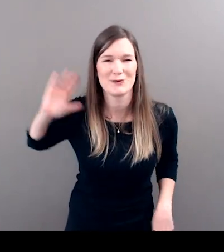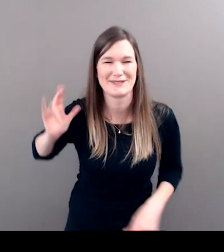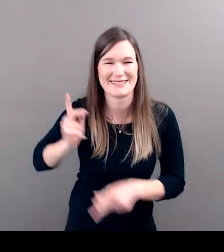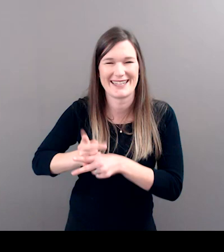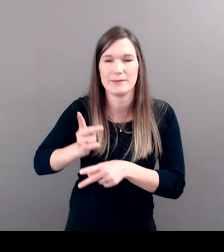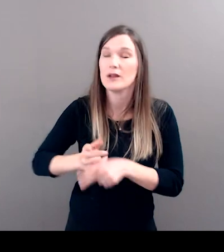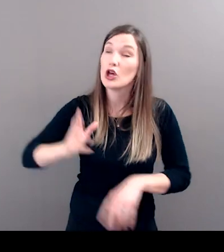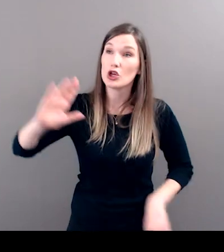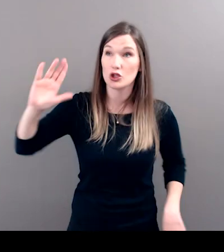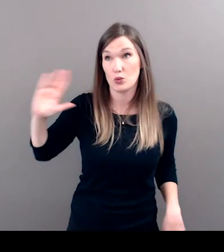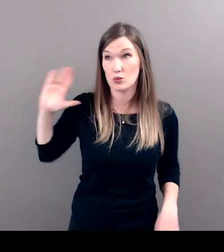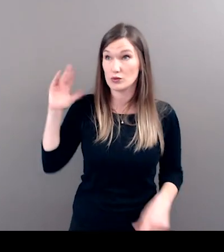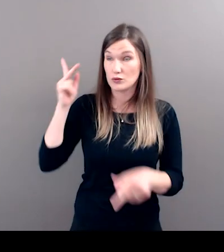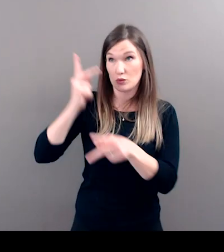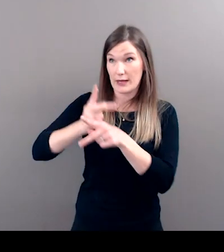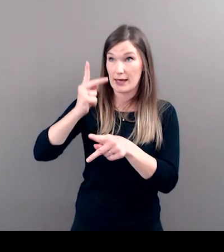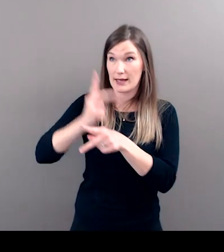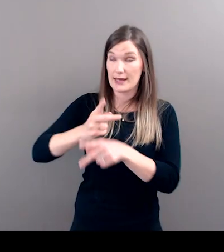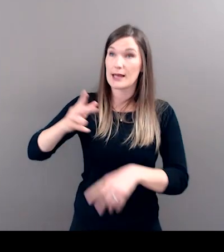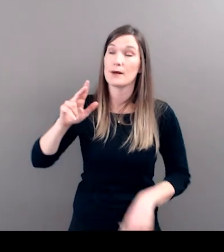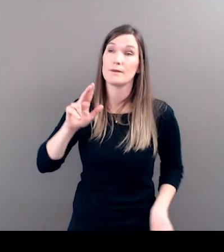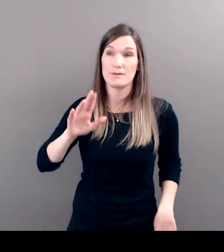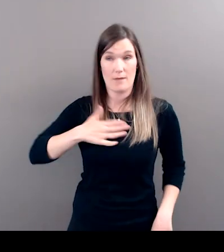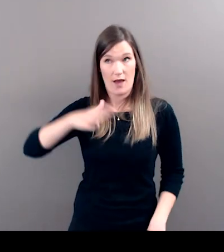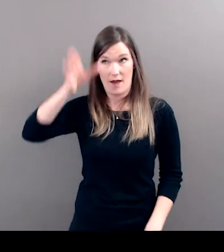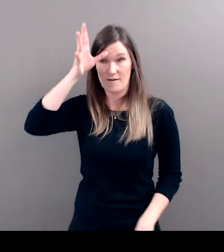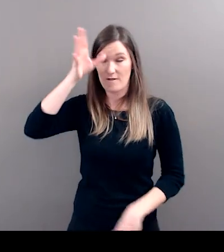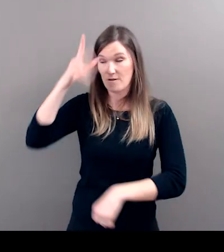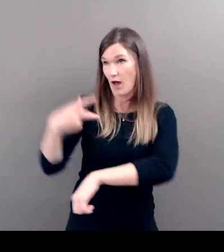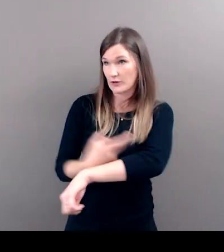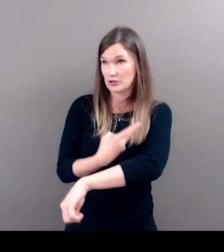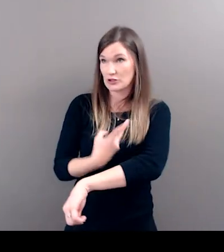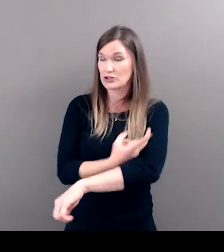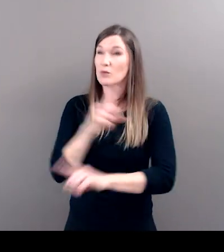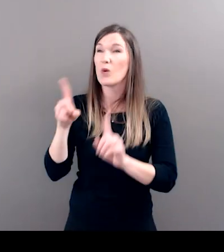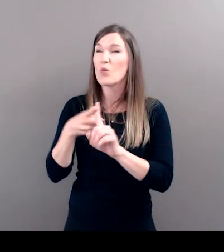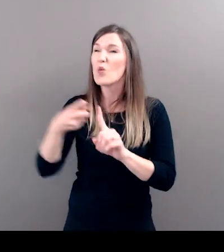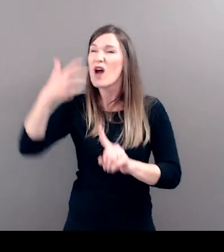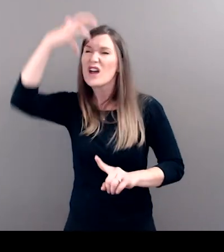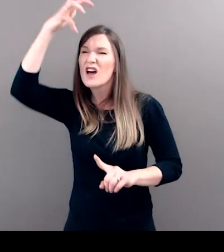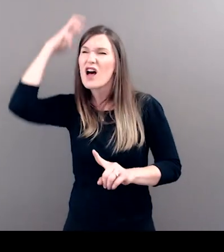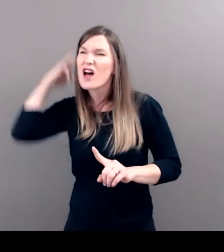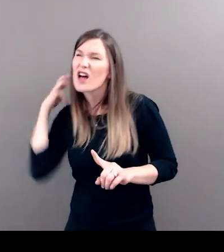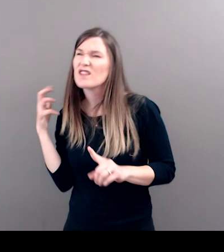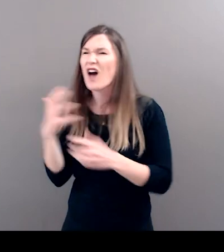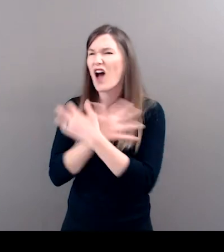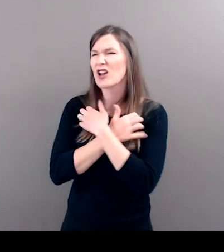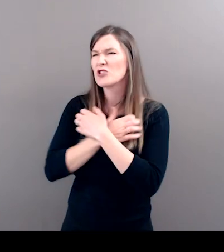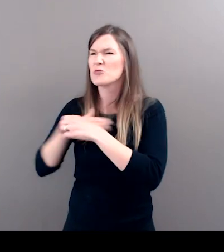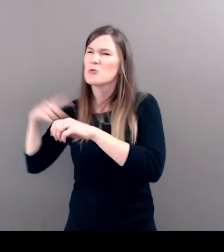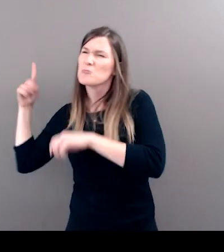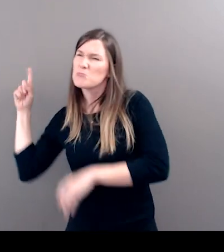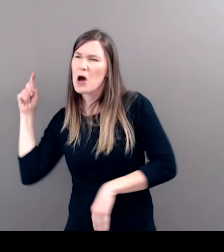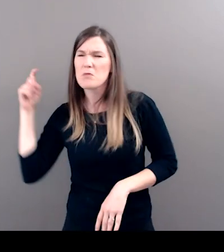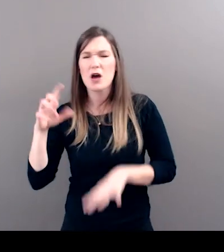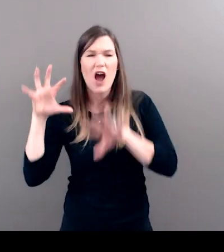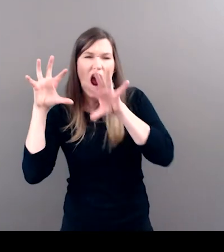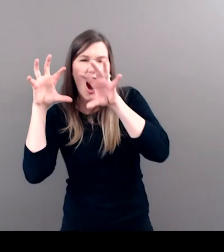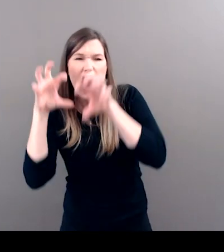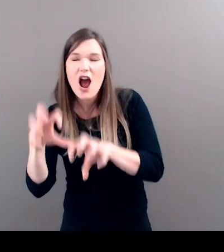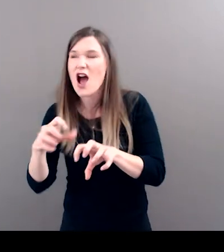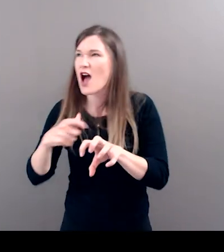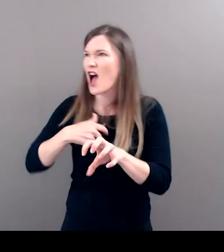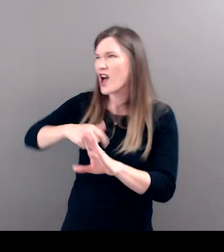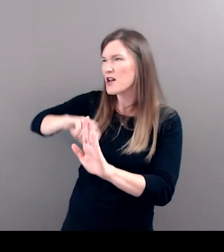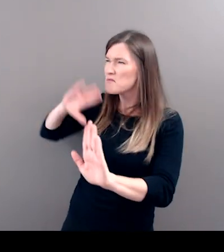servant used to keep his father's sheep. And when a lion or bear came and took a lamb out of the flock, I went, what? Knocked it out and took it from him